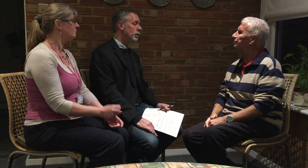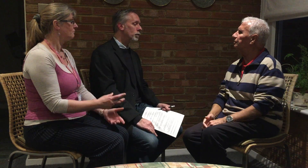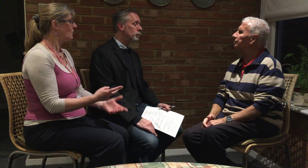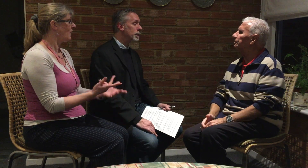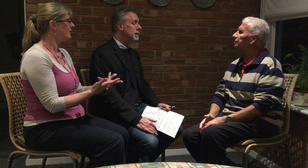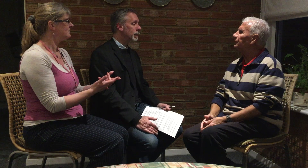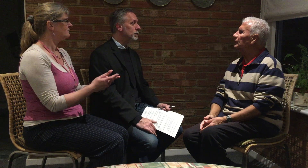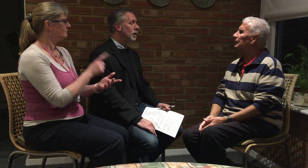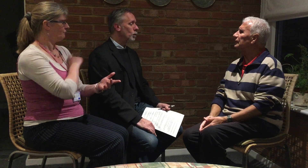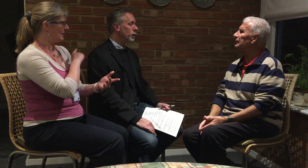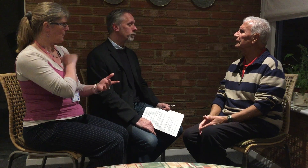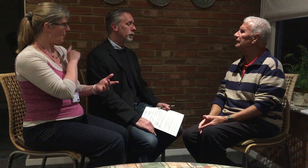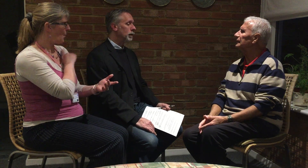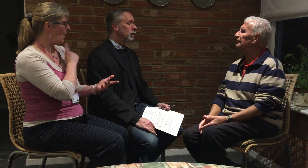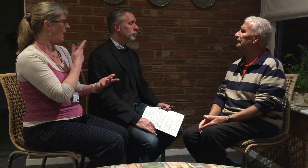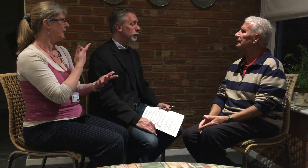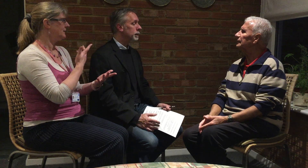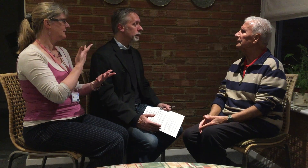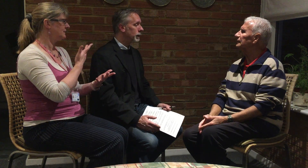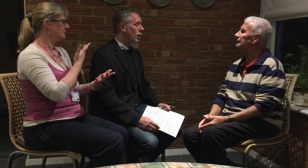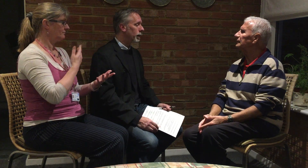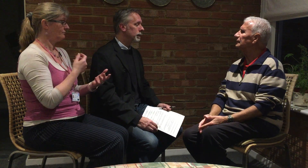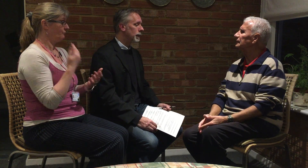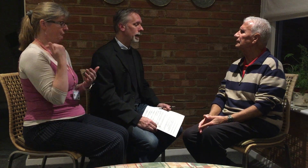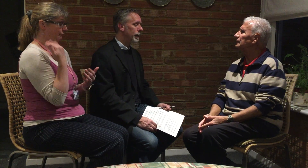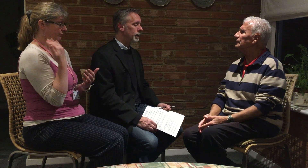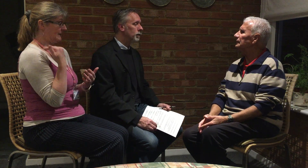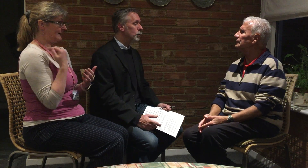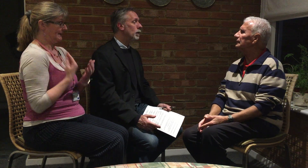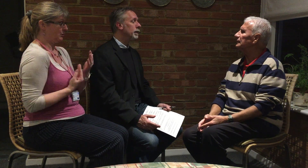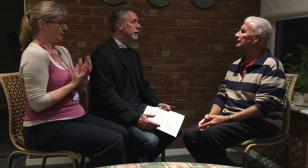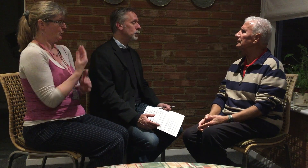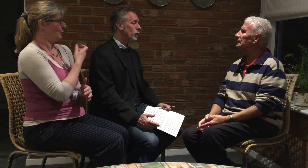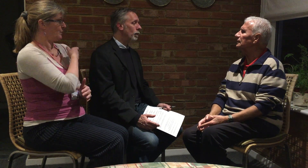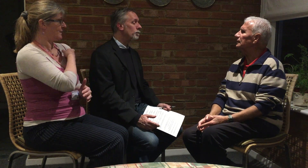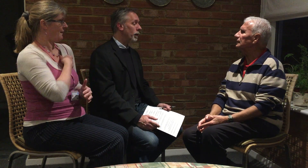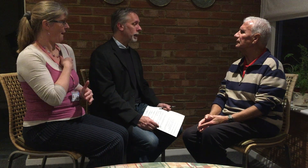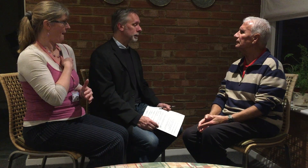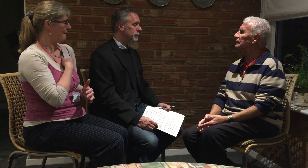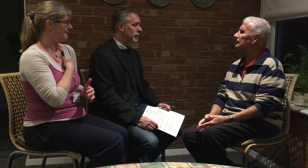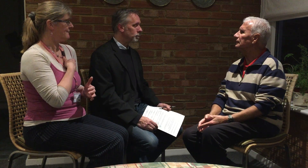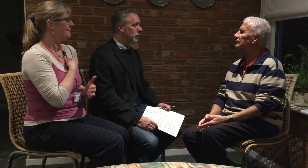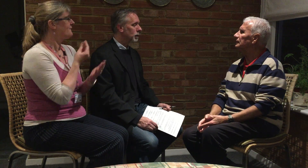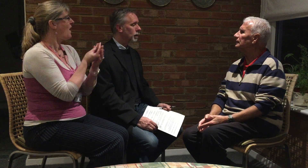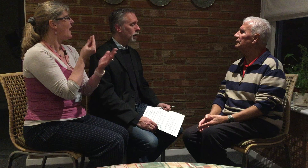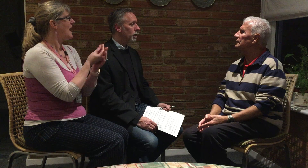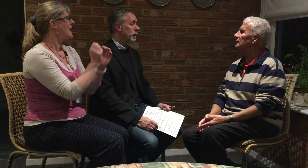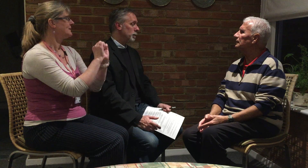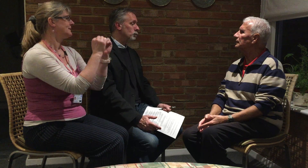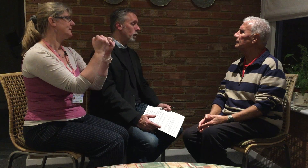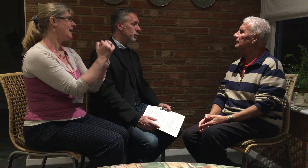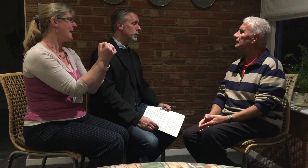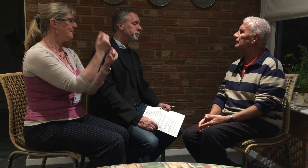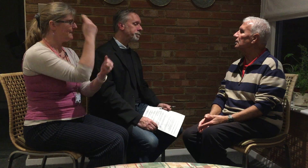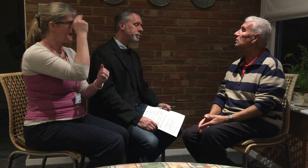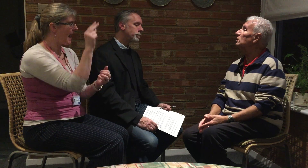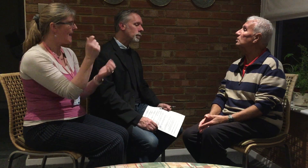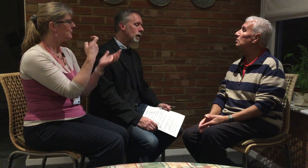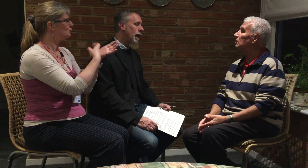the reason is that we've recently hired a new lady into our finance team. Her name is Rose,